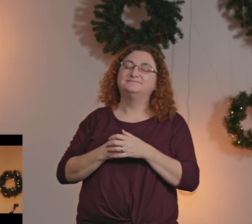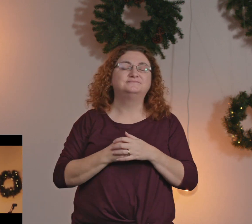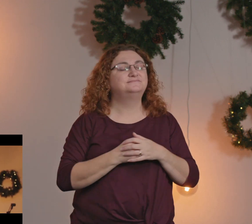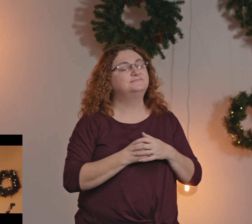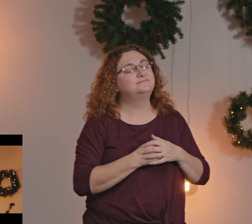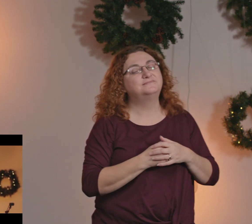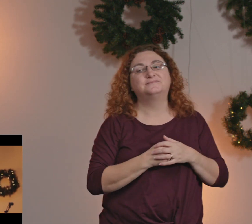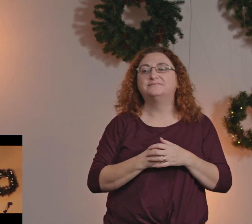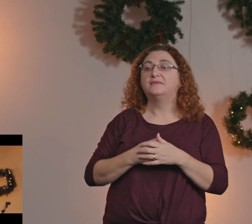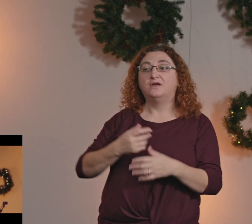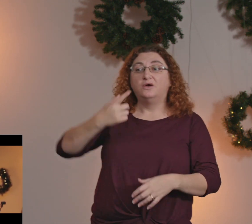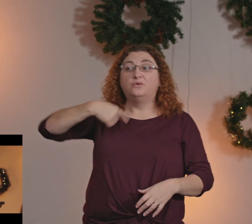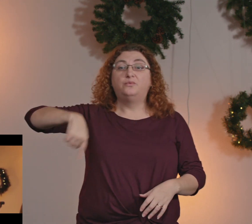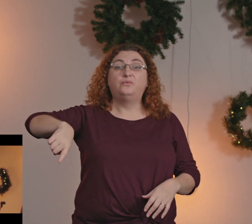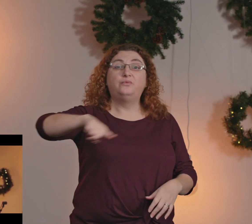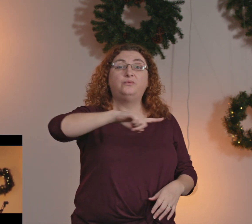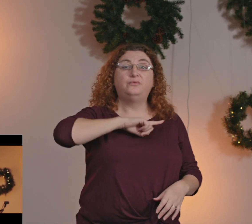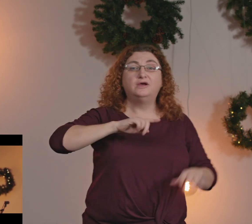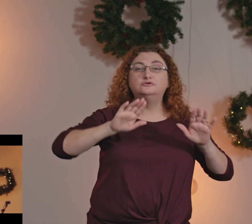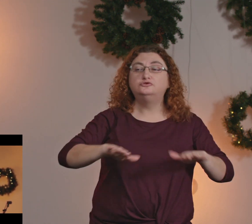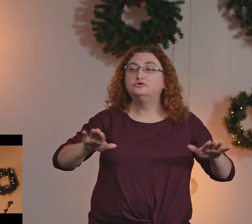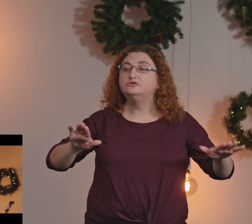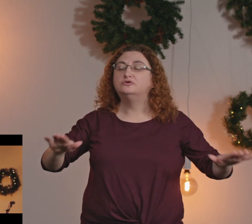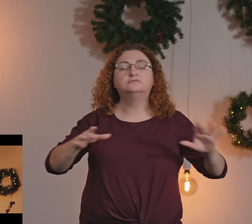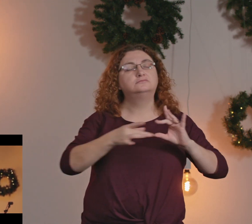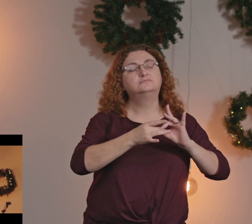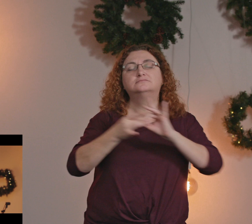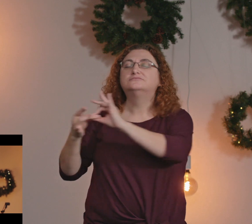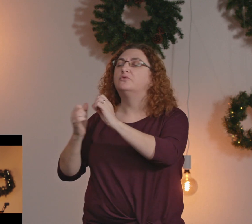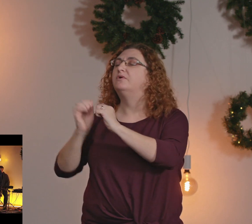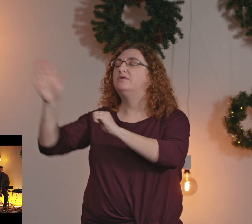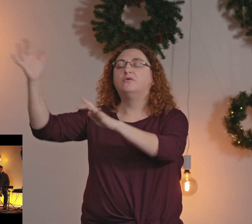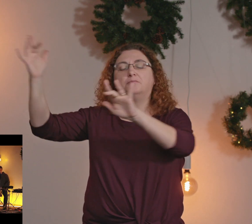We are children of your mercy,